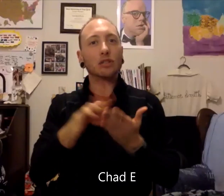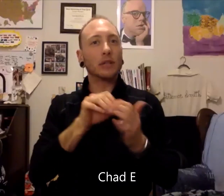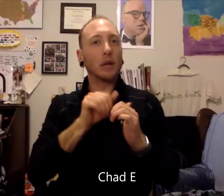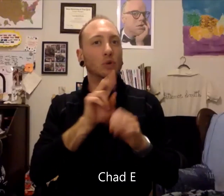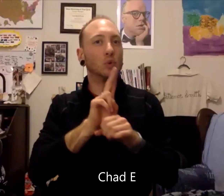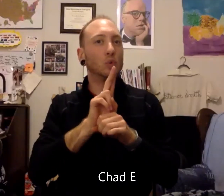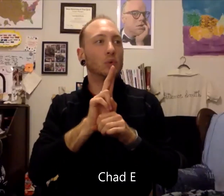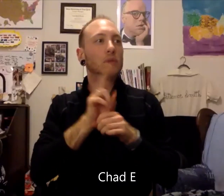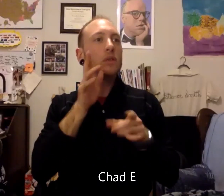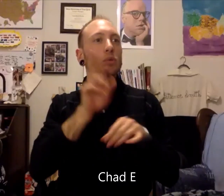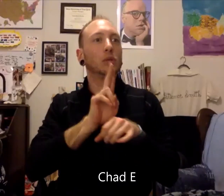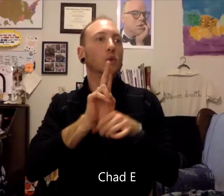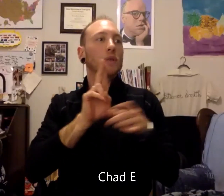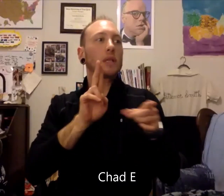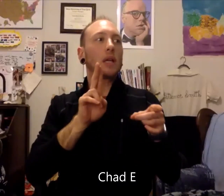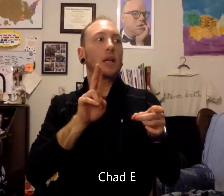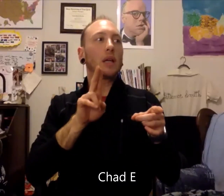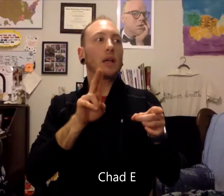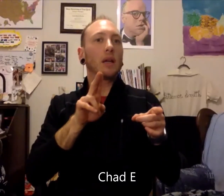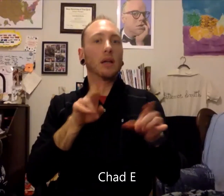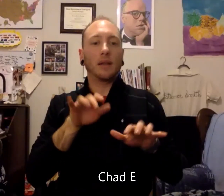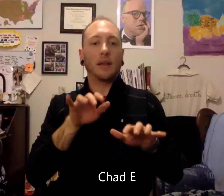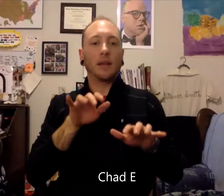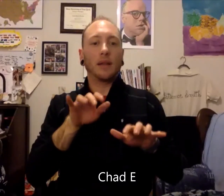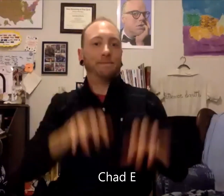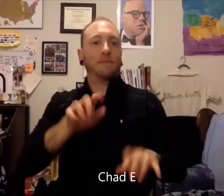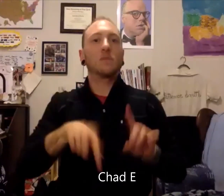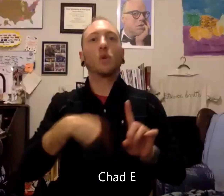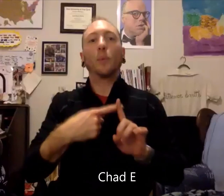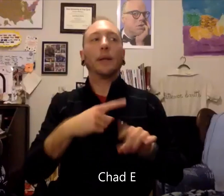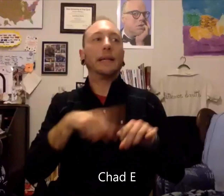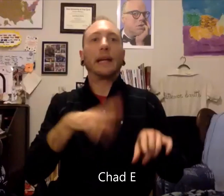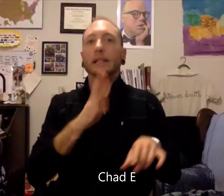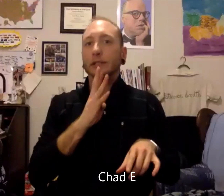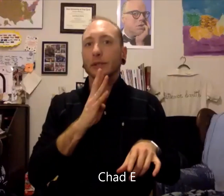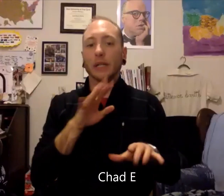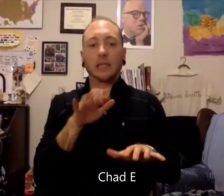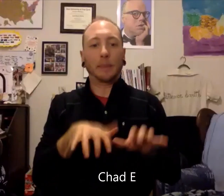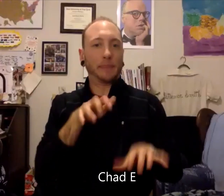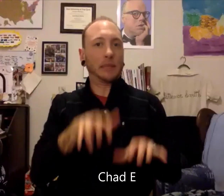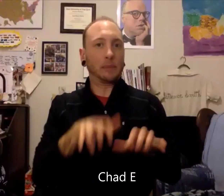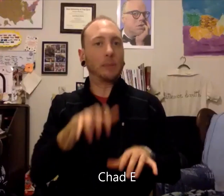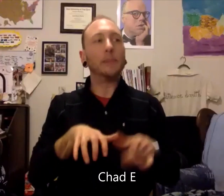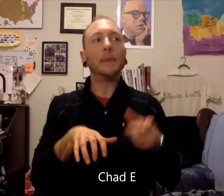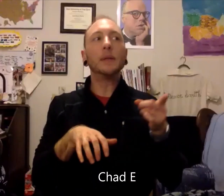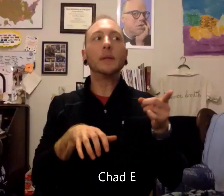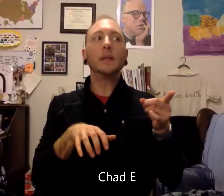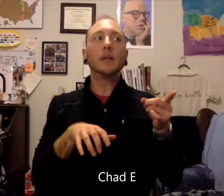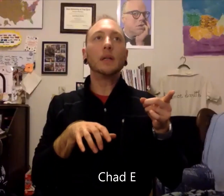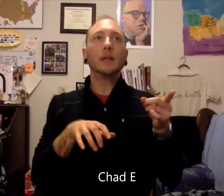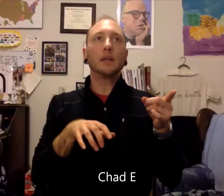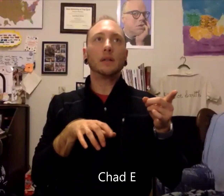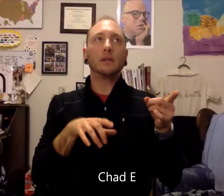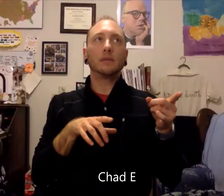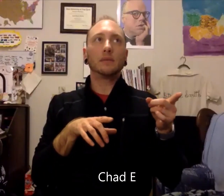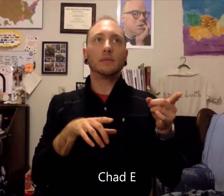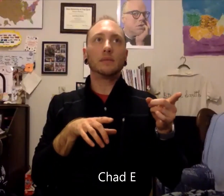the talking for him when he can't talk anymore. And the first two things that he wanted her to make it to say is, "My name is Joe, I'm